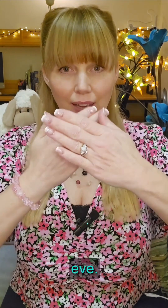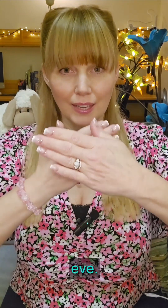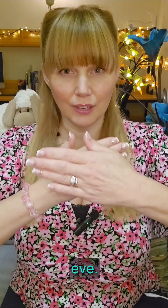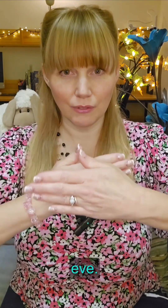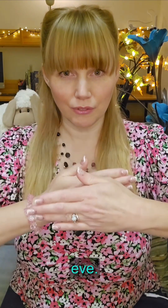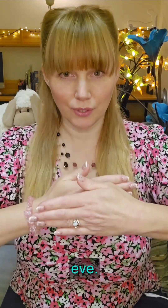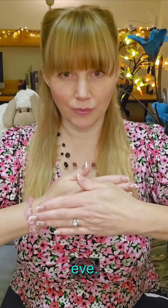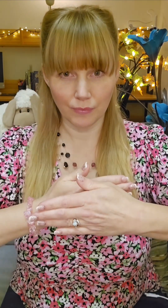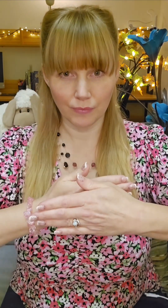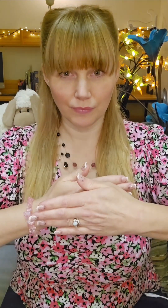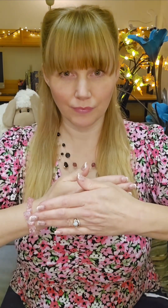Eve,